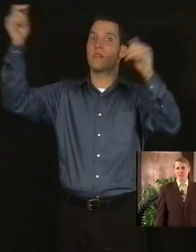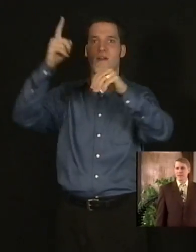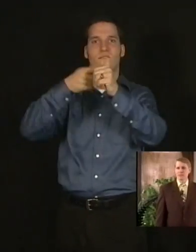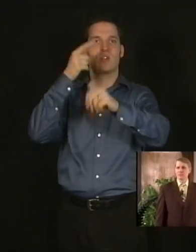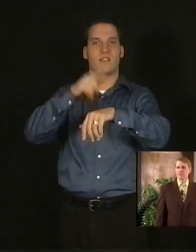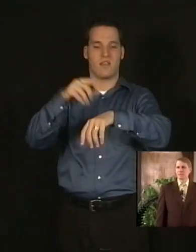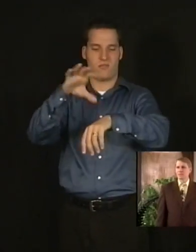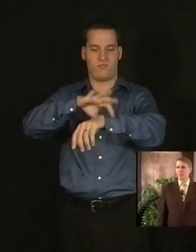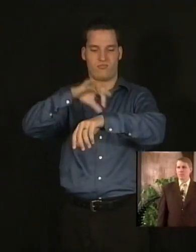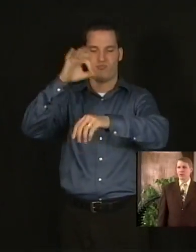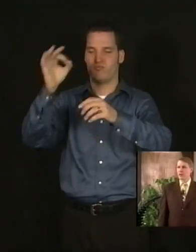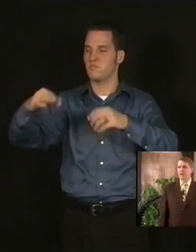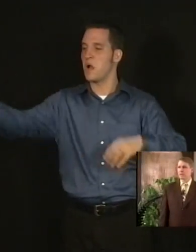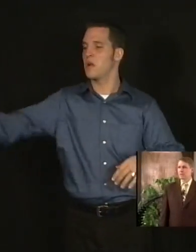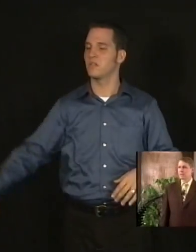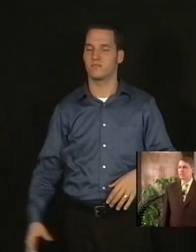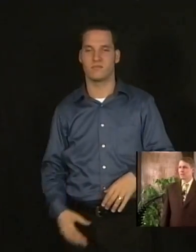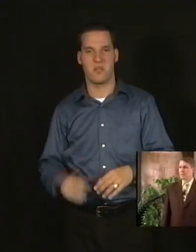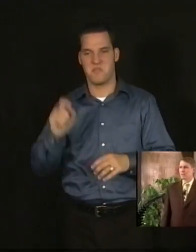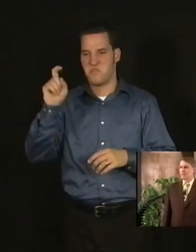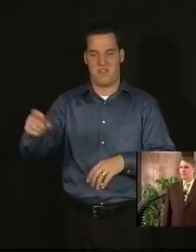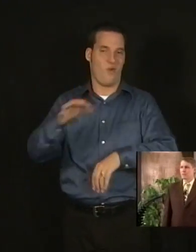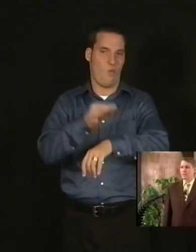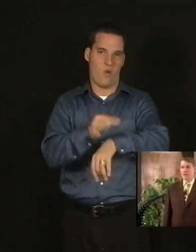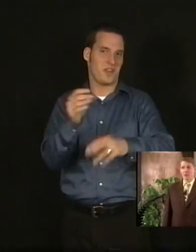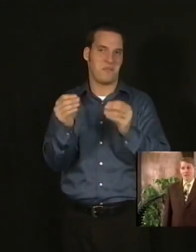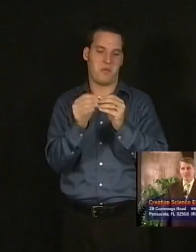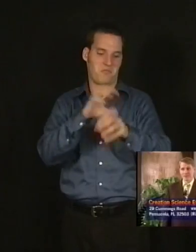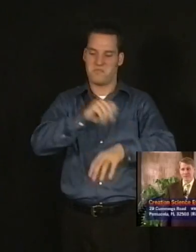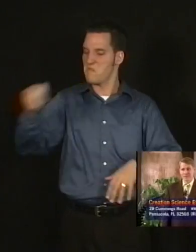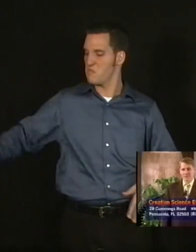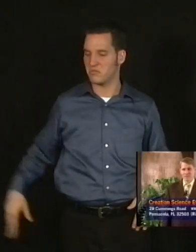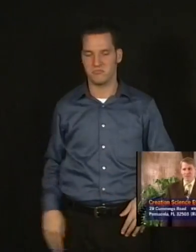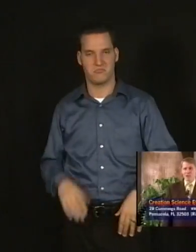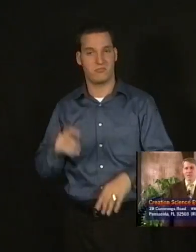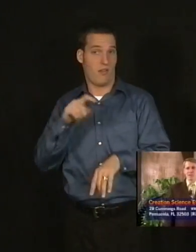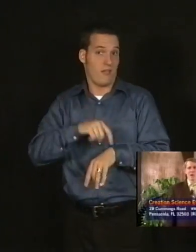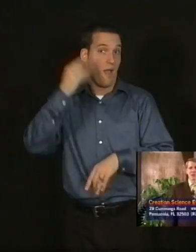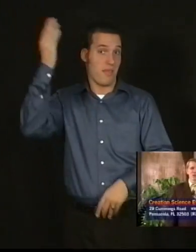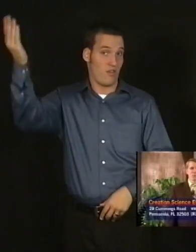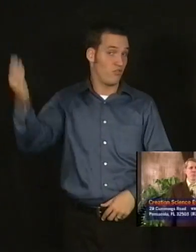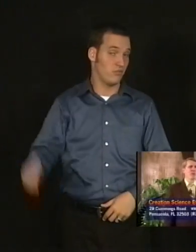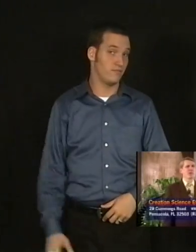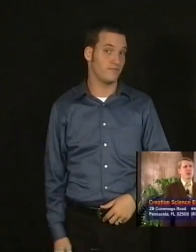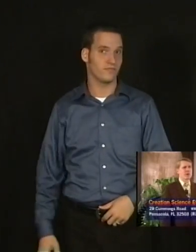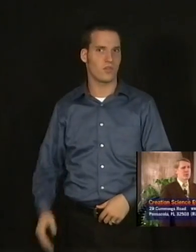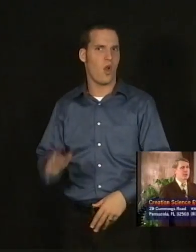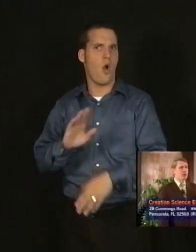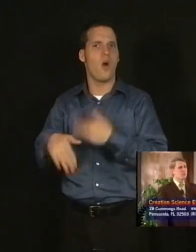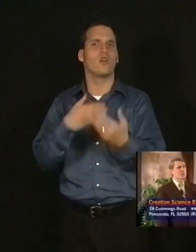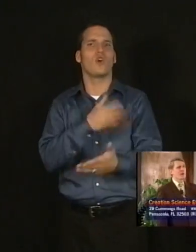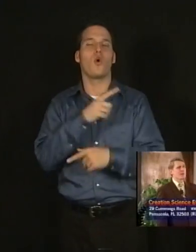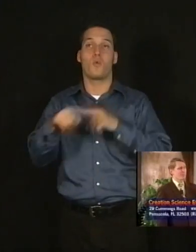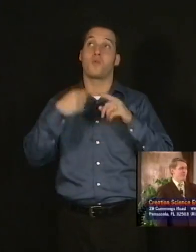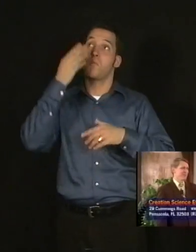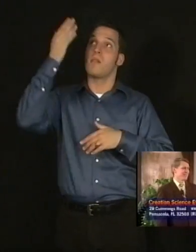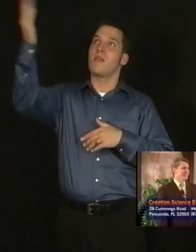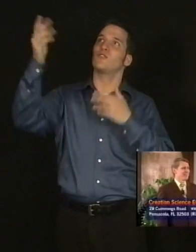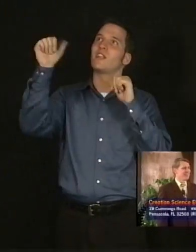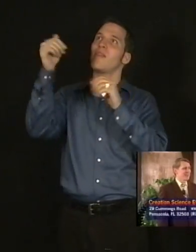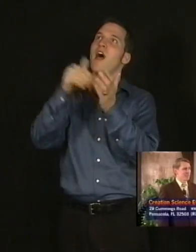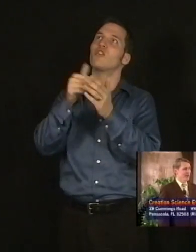and fling it over the side. You won't need that. There's no time there. We sing all these songs, you know, when we've been there 10,000